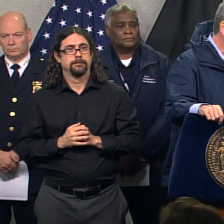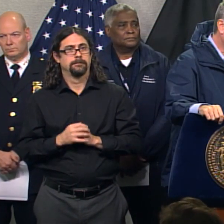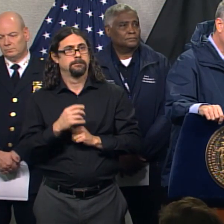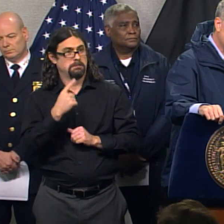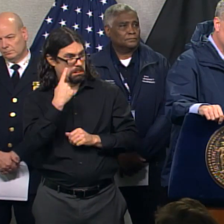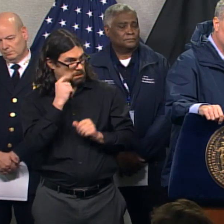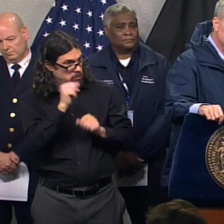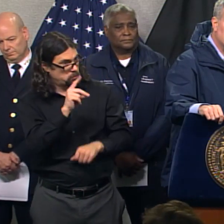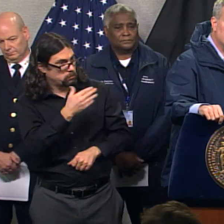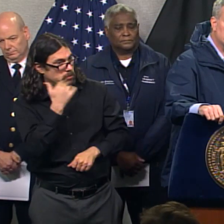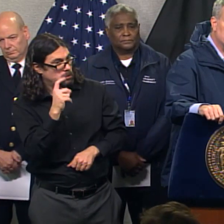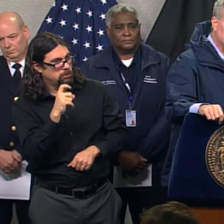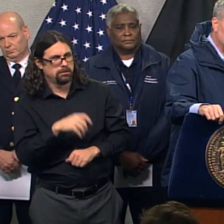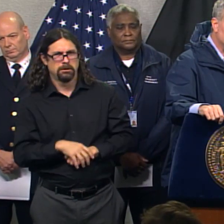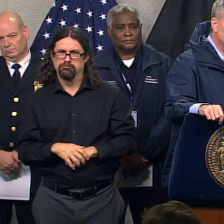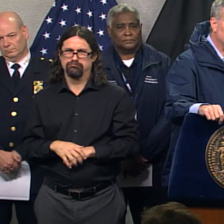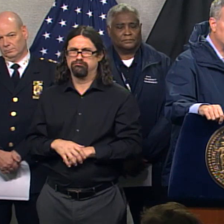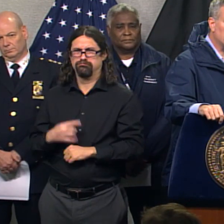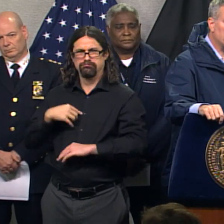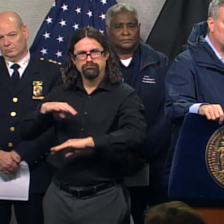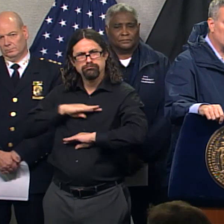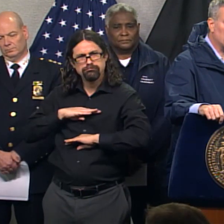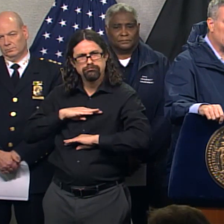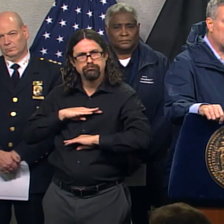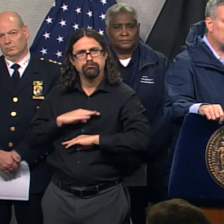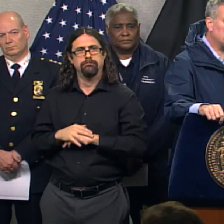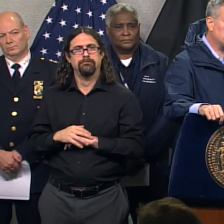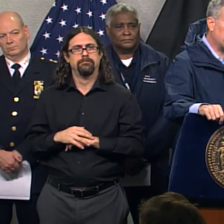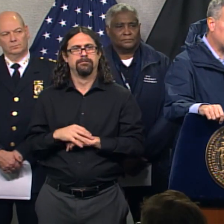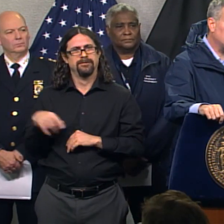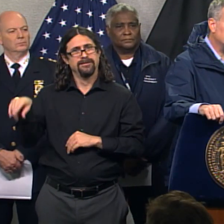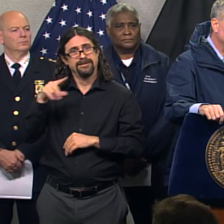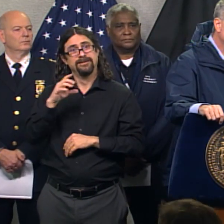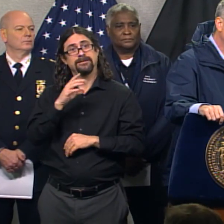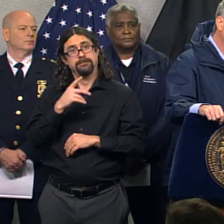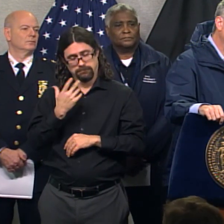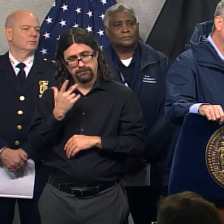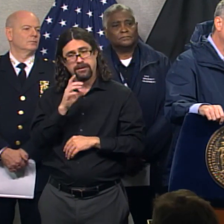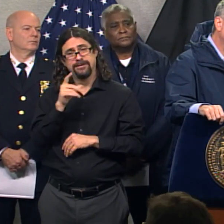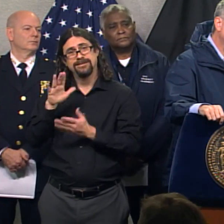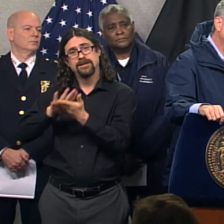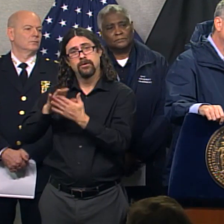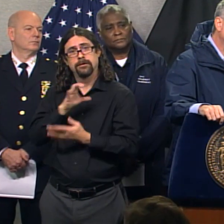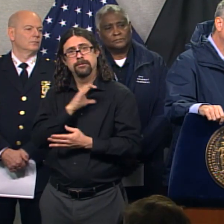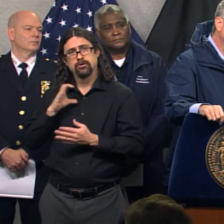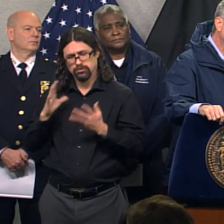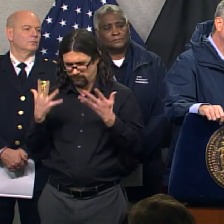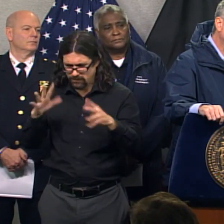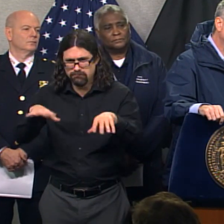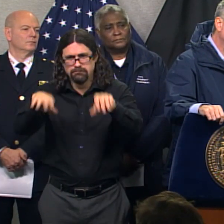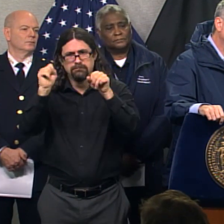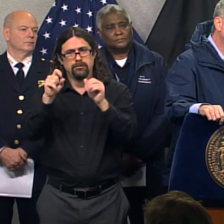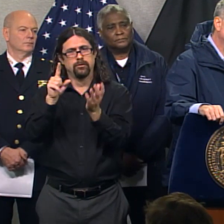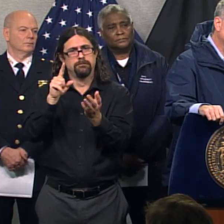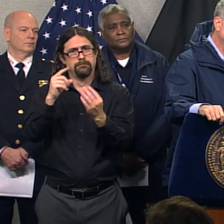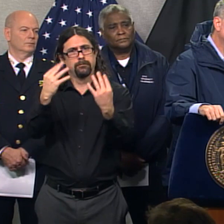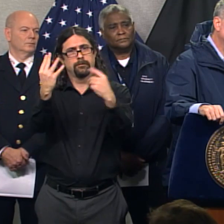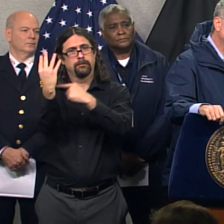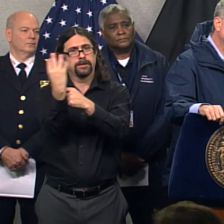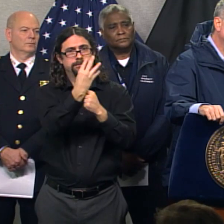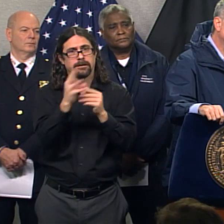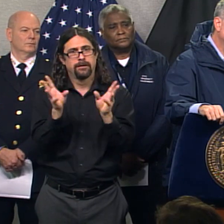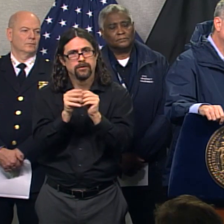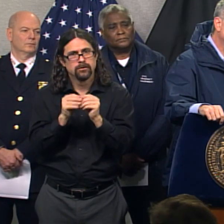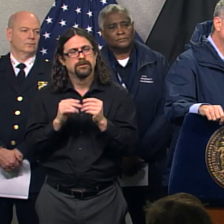sanitation commissioner had a press conference. We did a lot of social media. I think the word got out. Anna. There's a fatal fire on Staten Island this morning. I